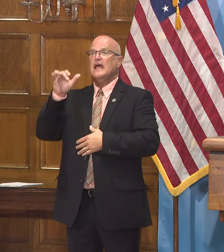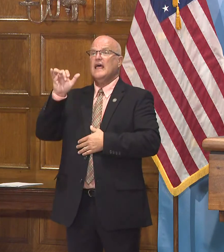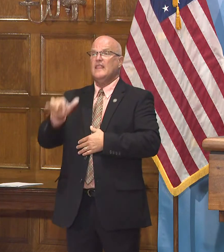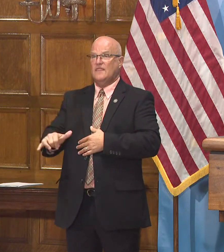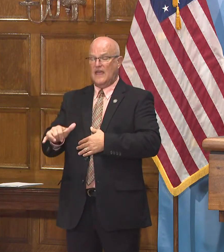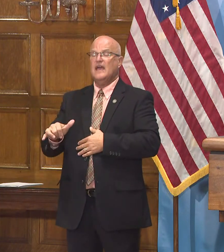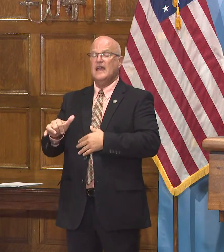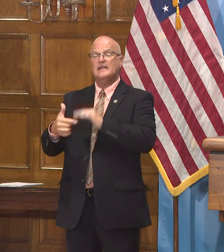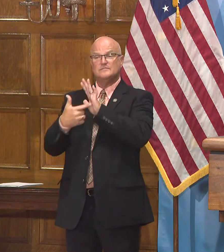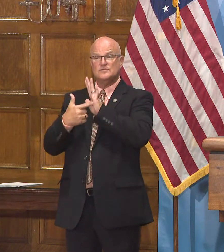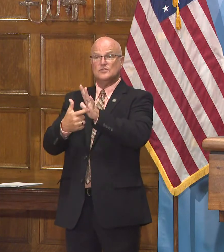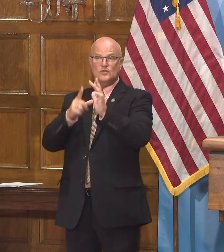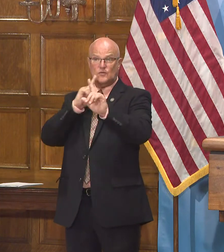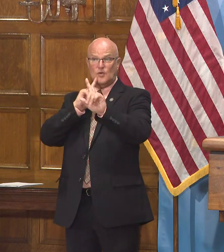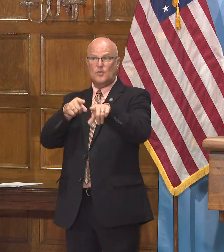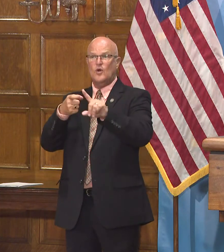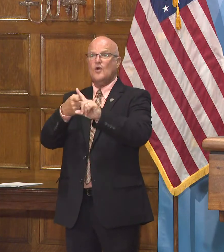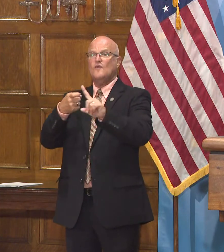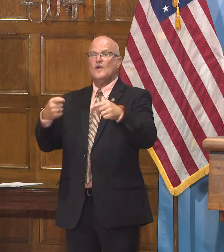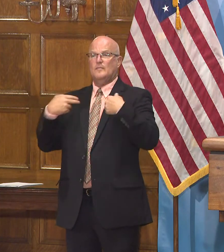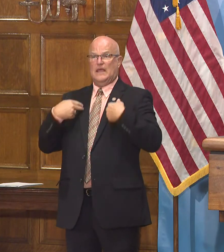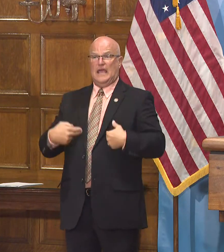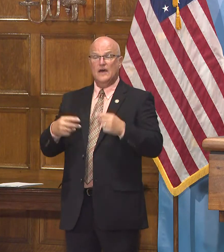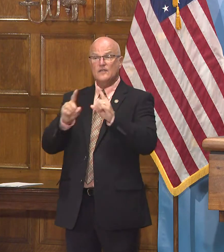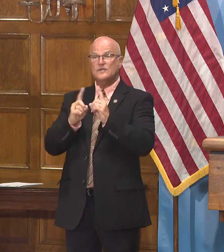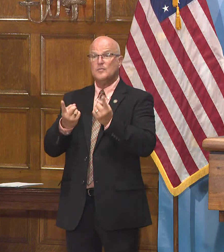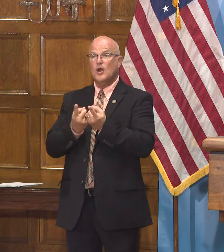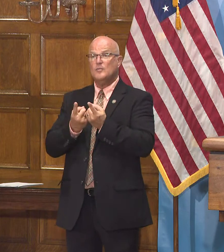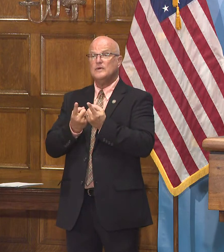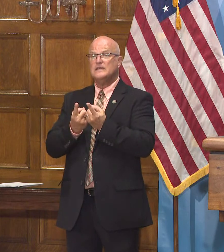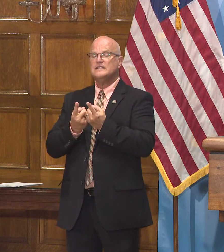borne out in the reports coming from the health department.